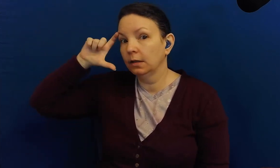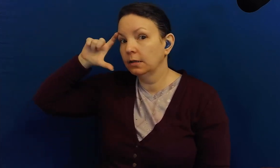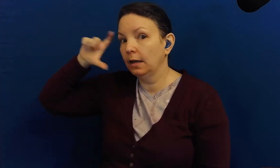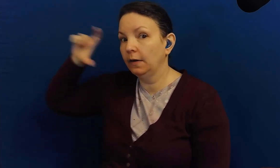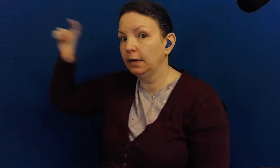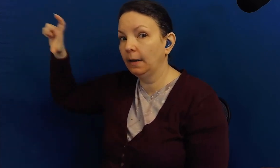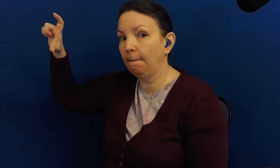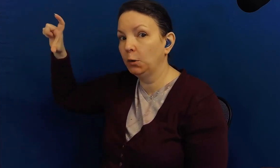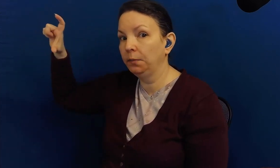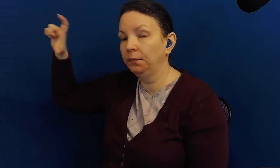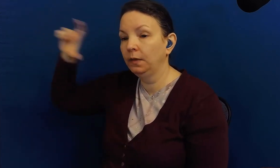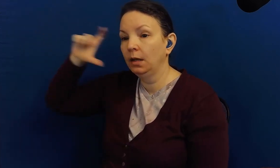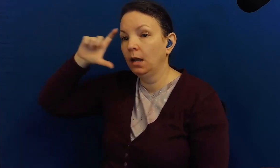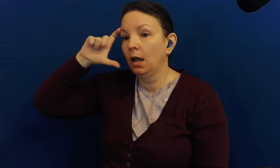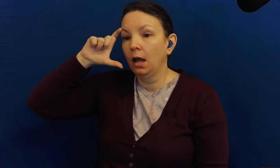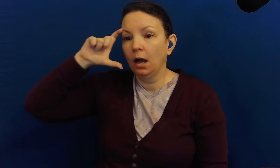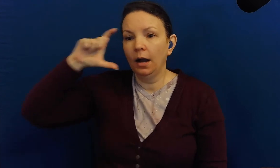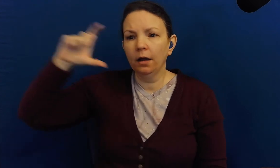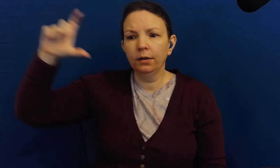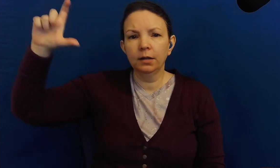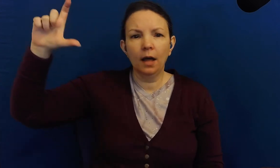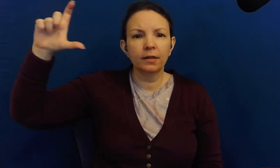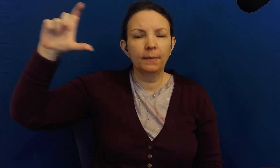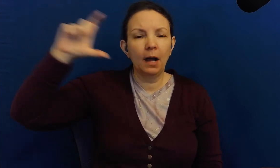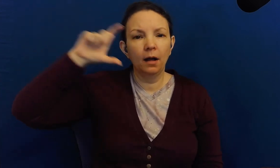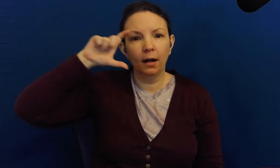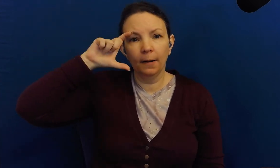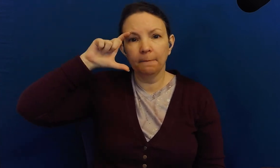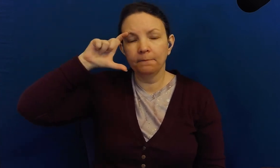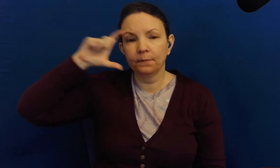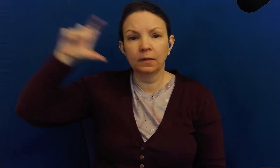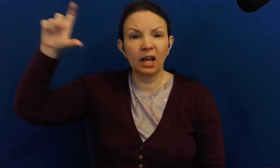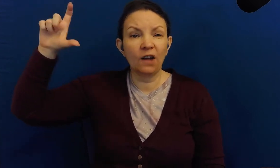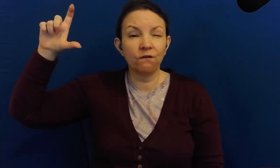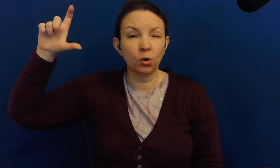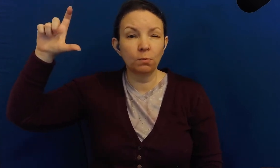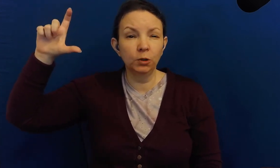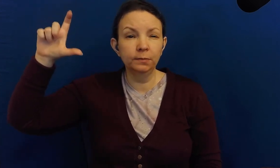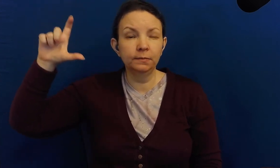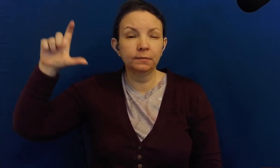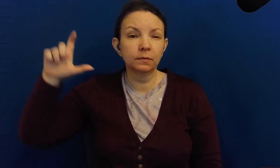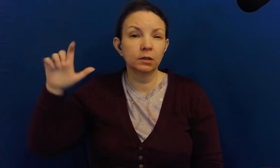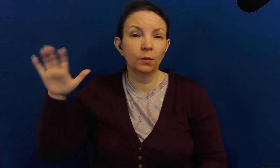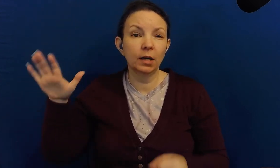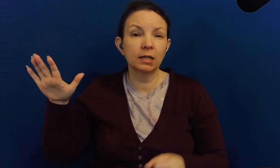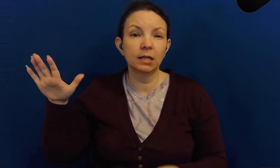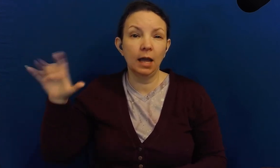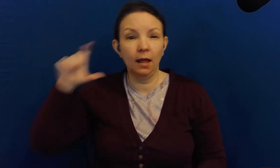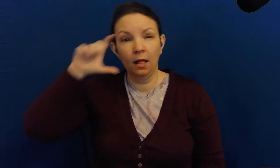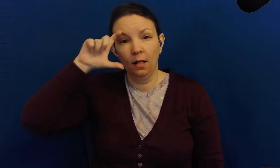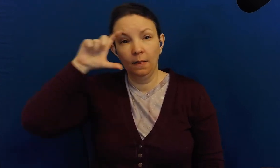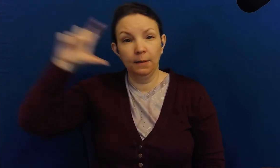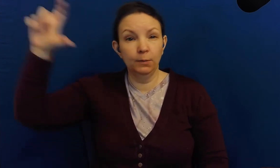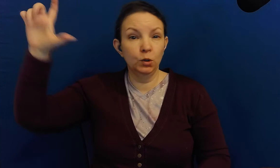how I did that? Moon. I also talked about like a full moon. So we're going to say the moon is